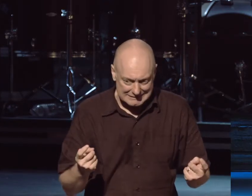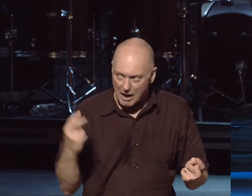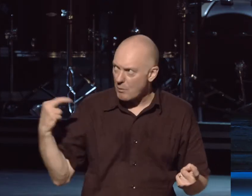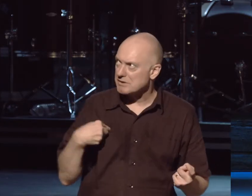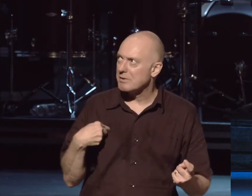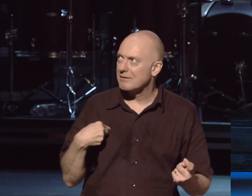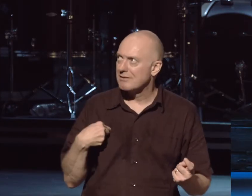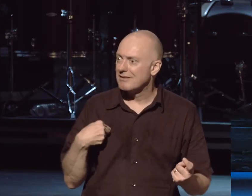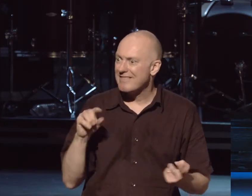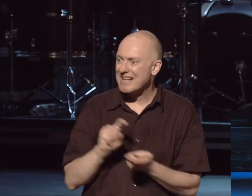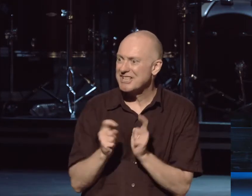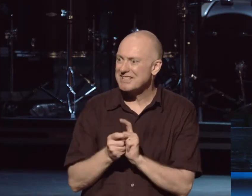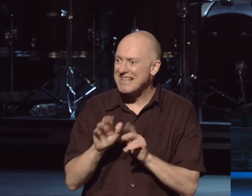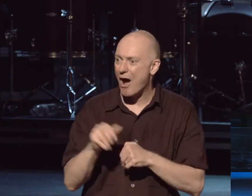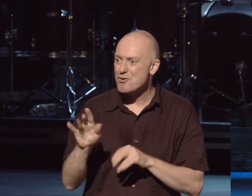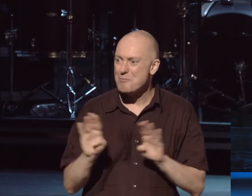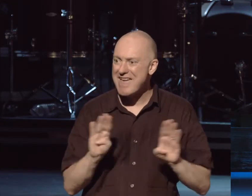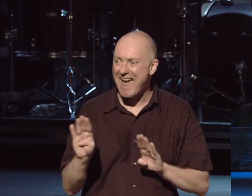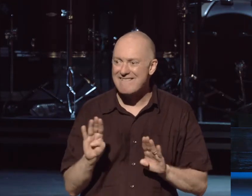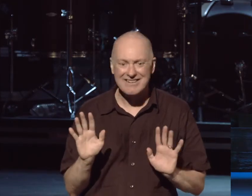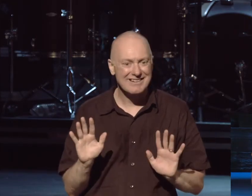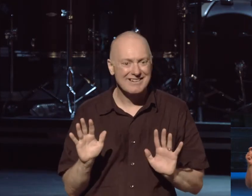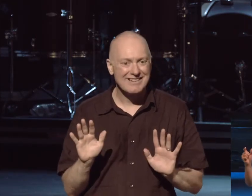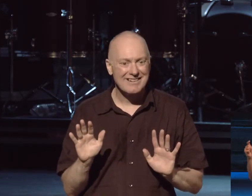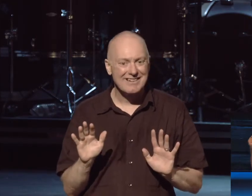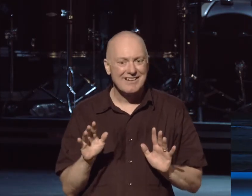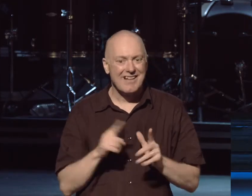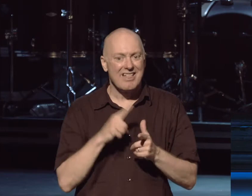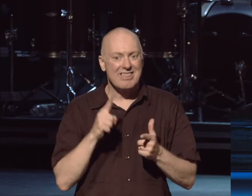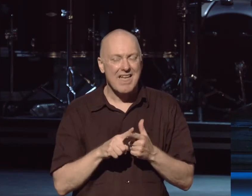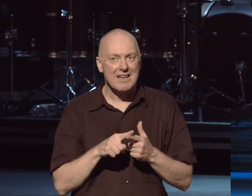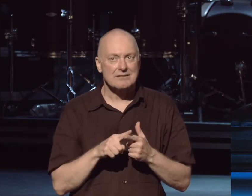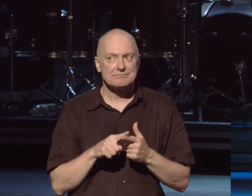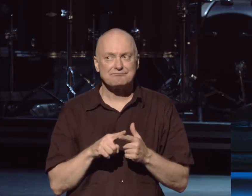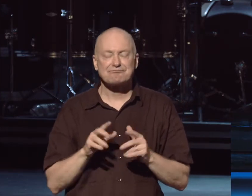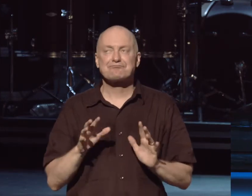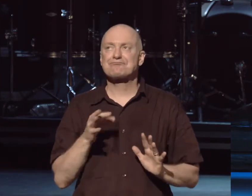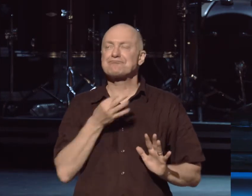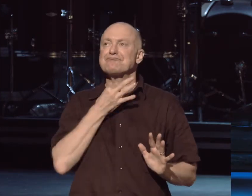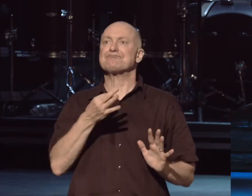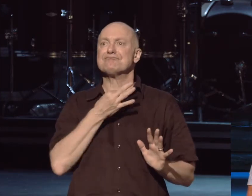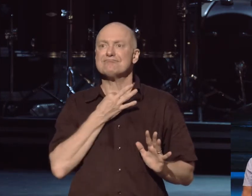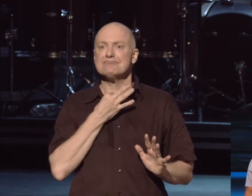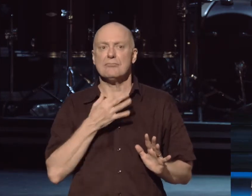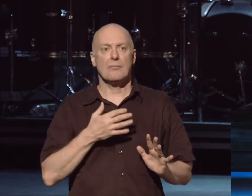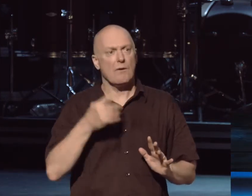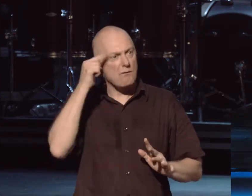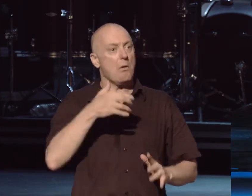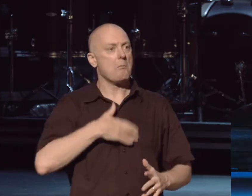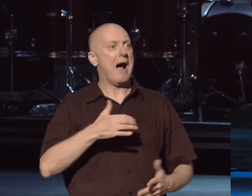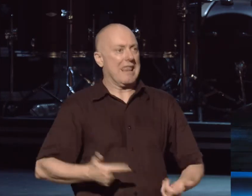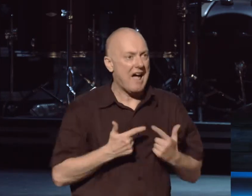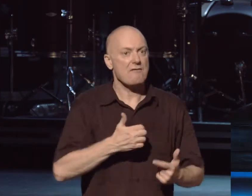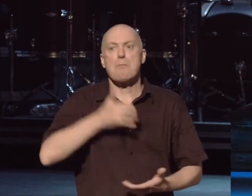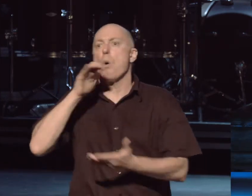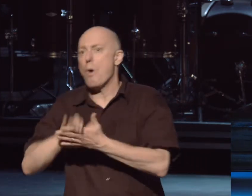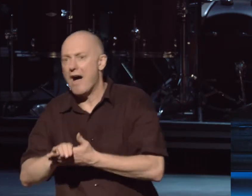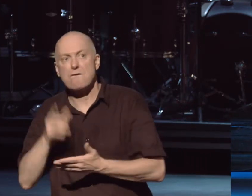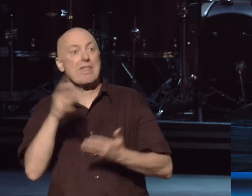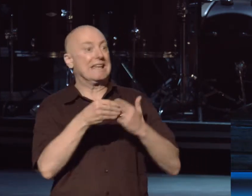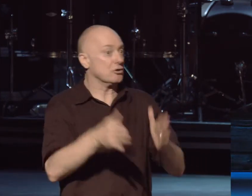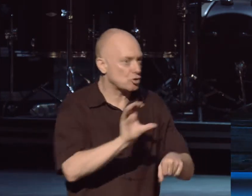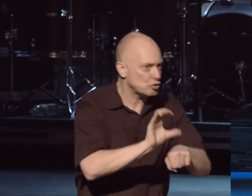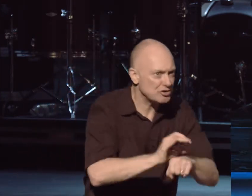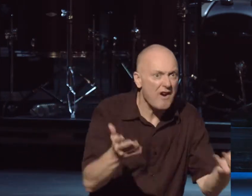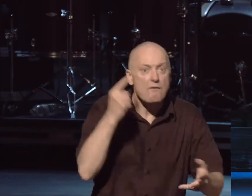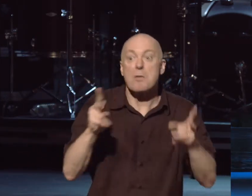to how you behave and who you want to be. That becomes the greatest desire for my life, for my wife, for my family, for the leaders of this church, for the people of